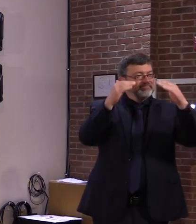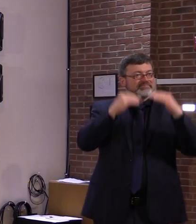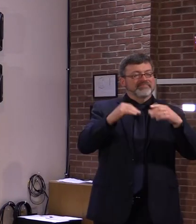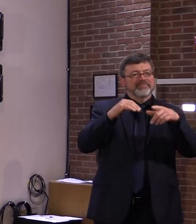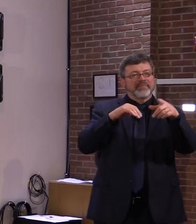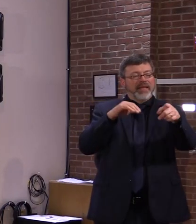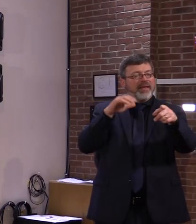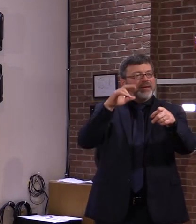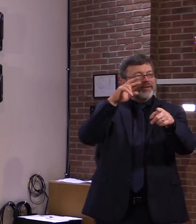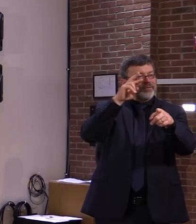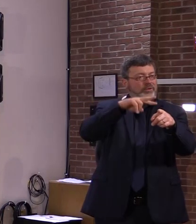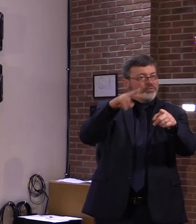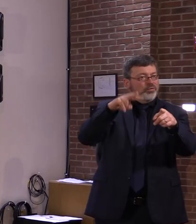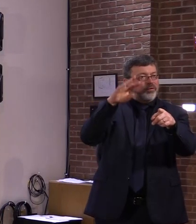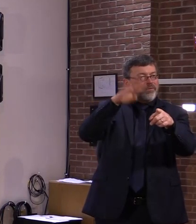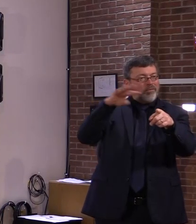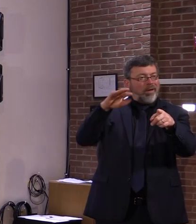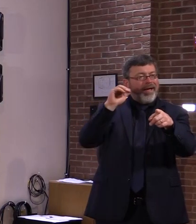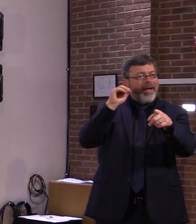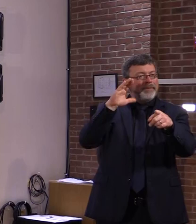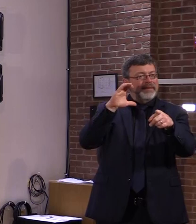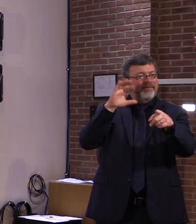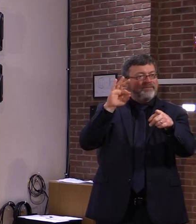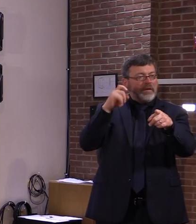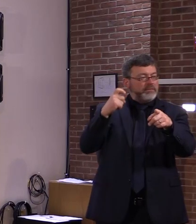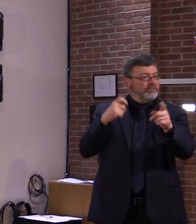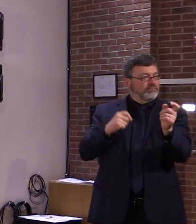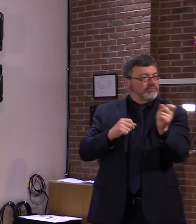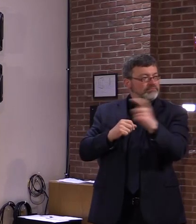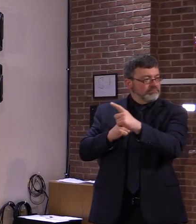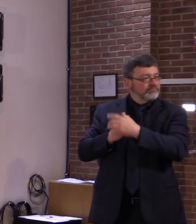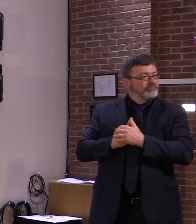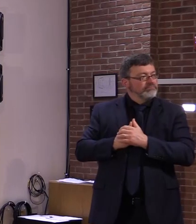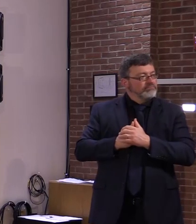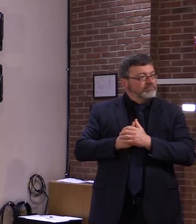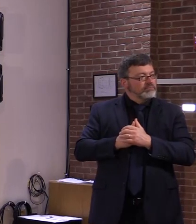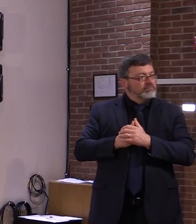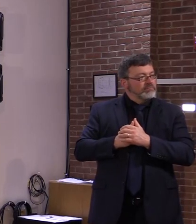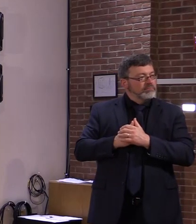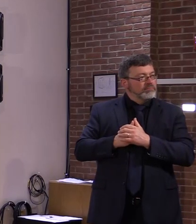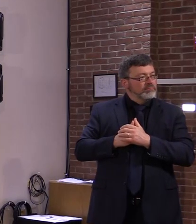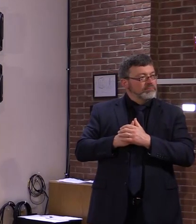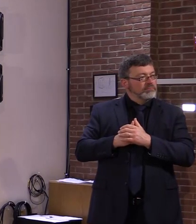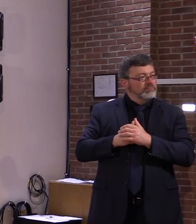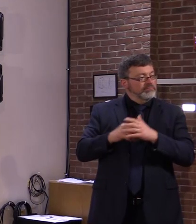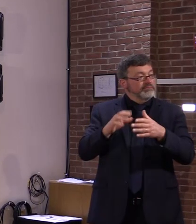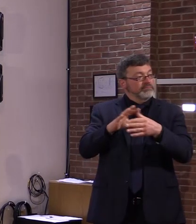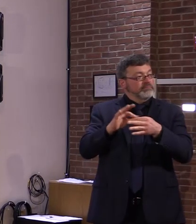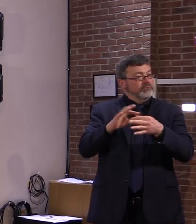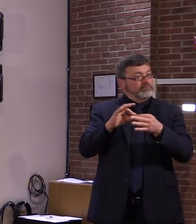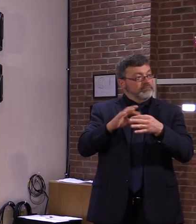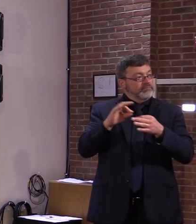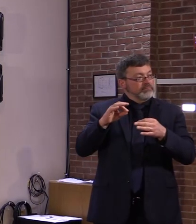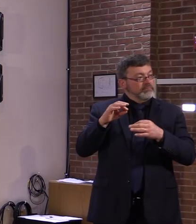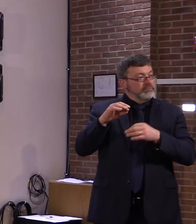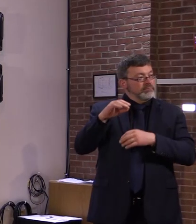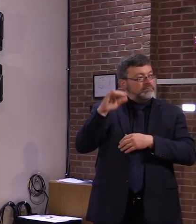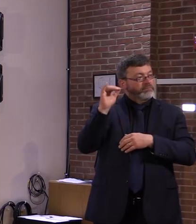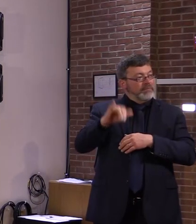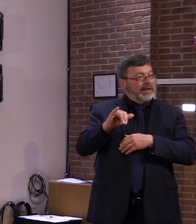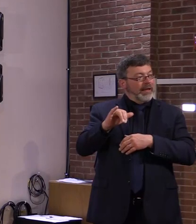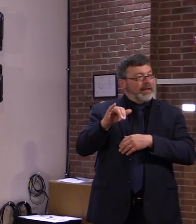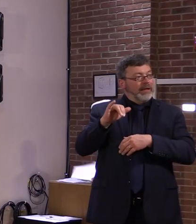1:22:44. Governor, given the upwards of 5,000 plus signups yesterday for the... I think